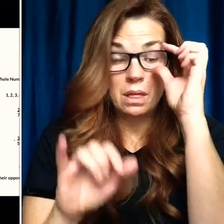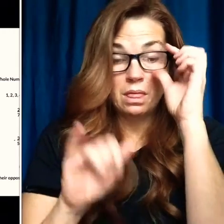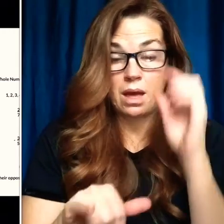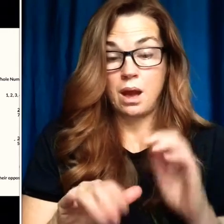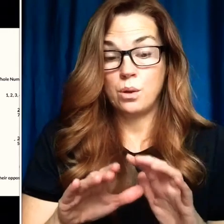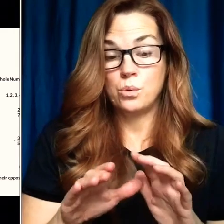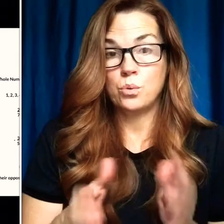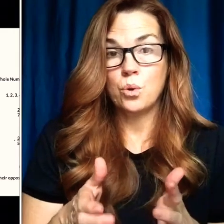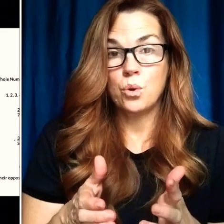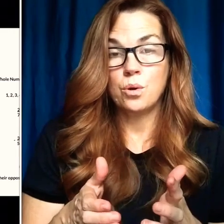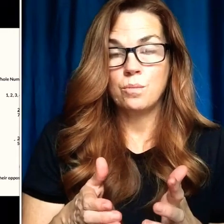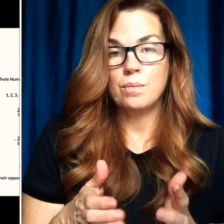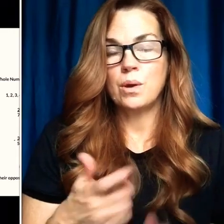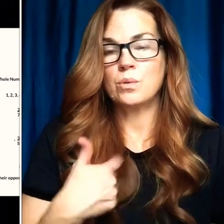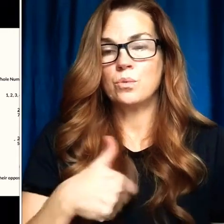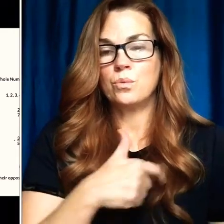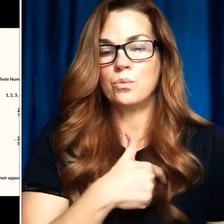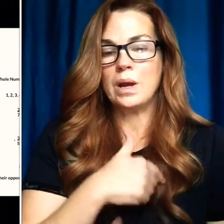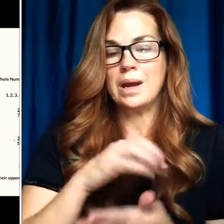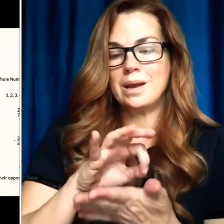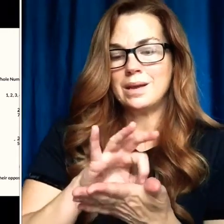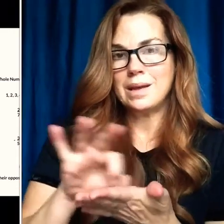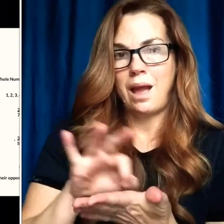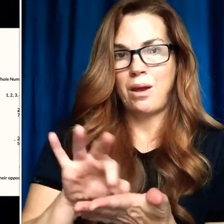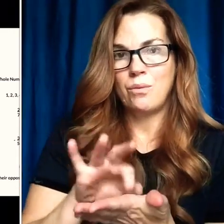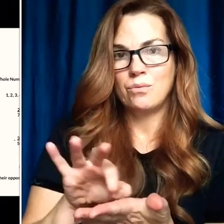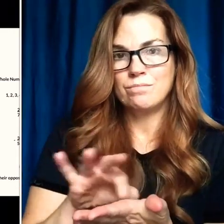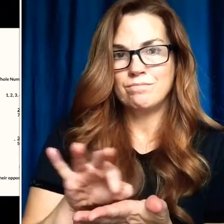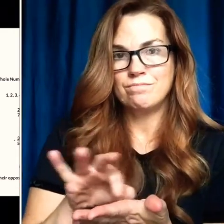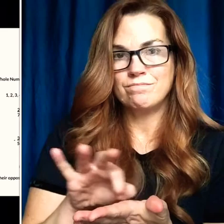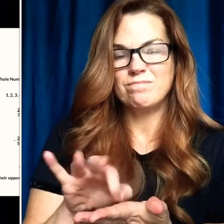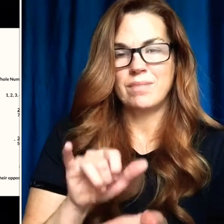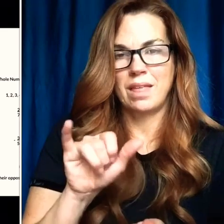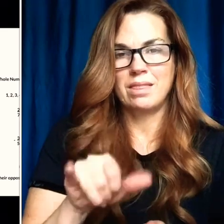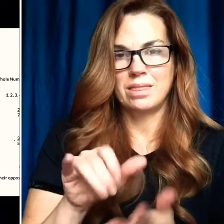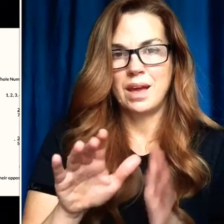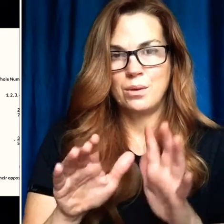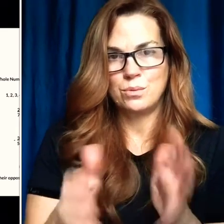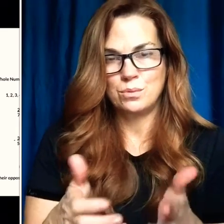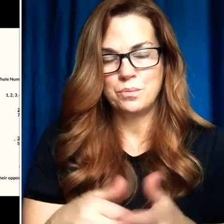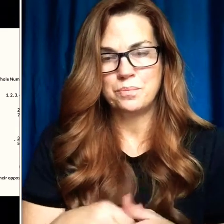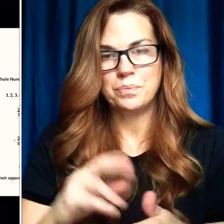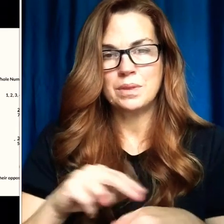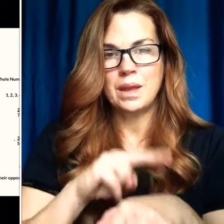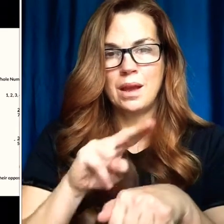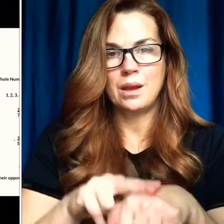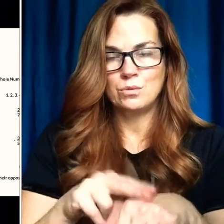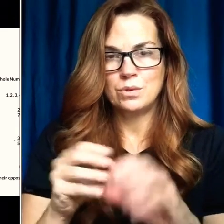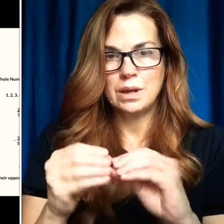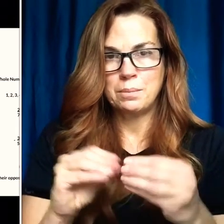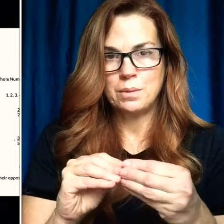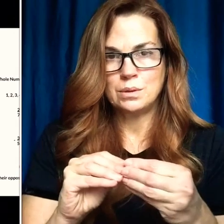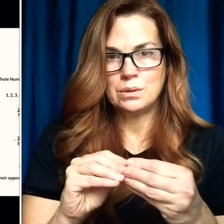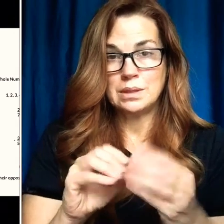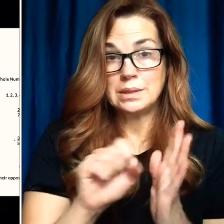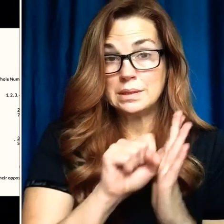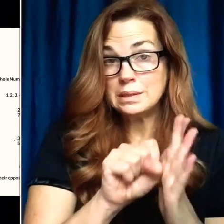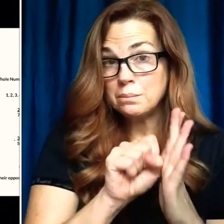learned first. Natural numbers uses the symbol of n and includes numbers